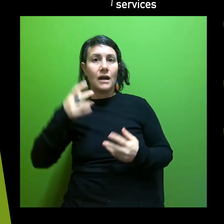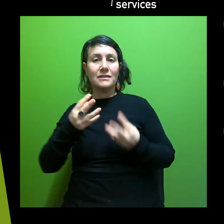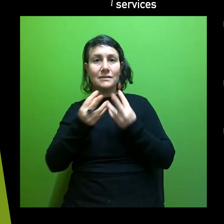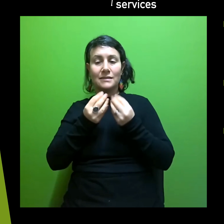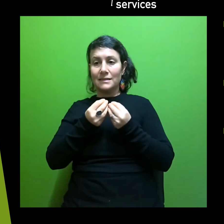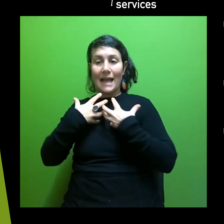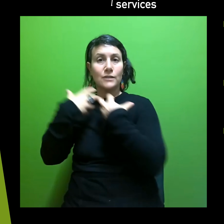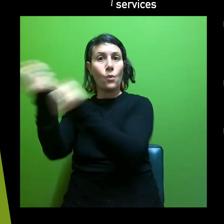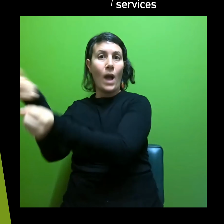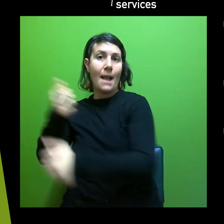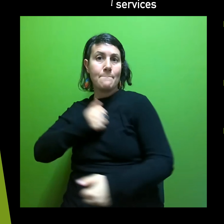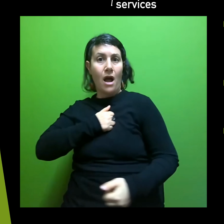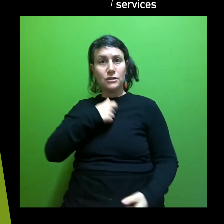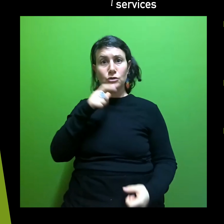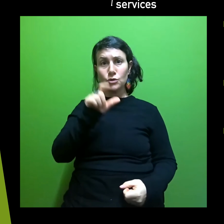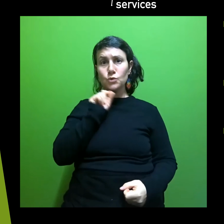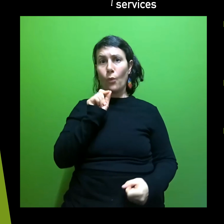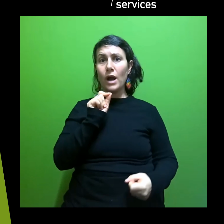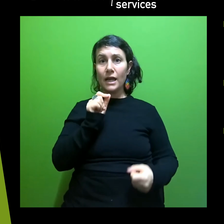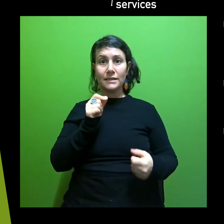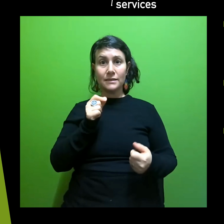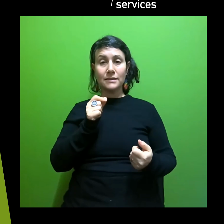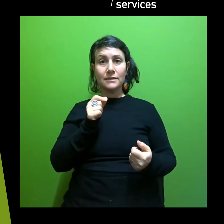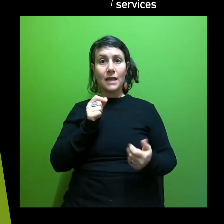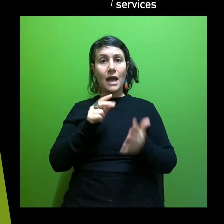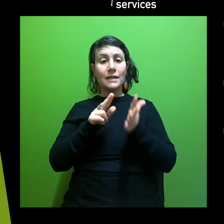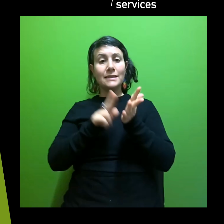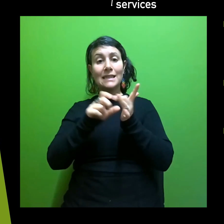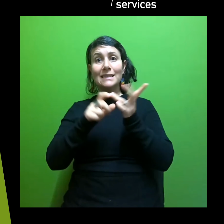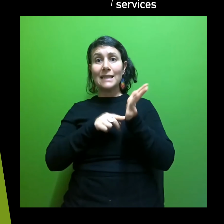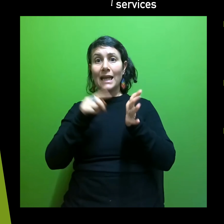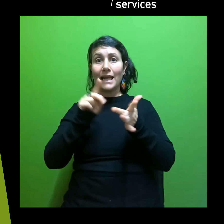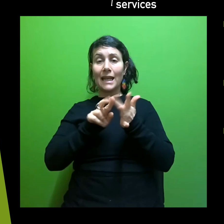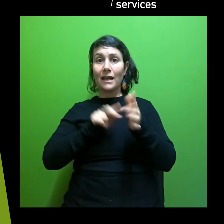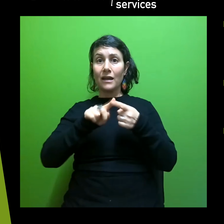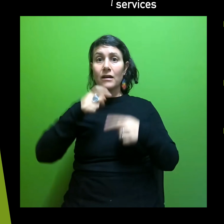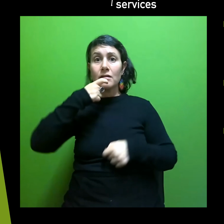Being addicted to nicotine is also called nicotine dependence.